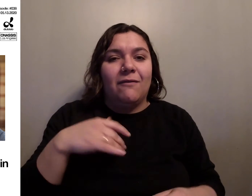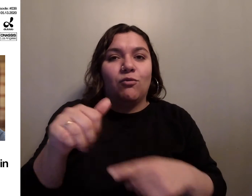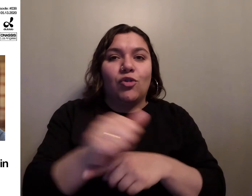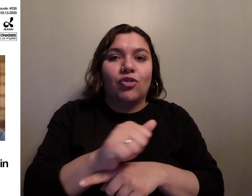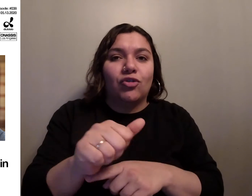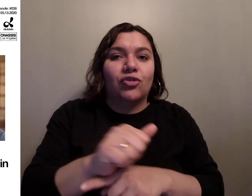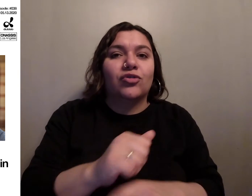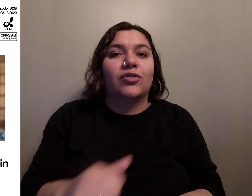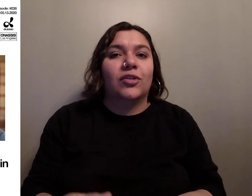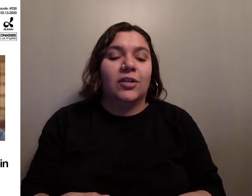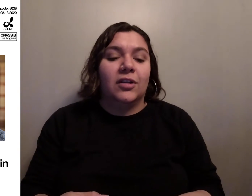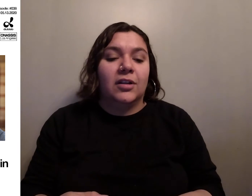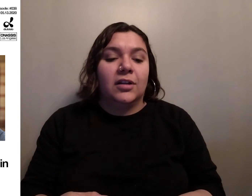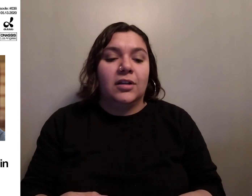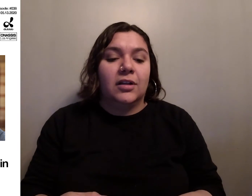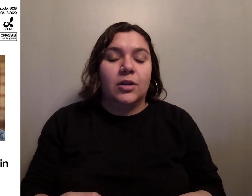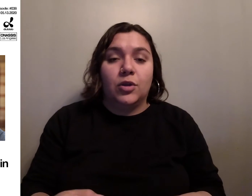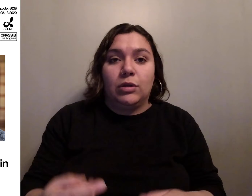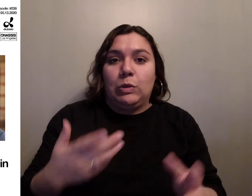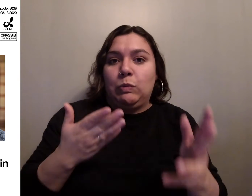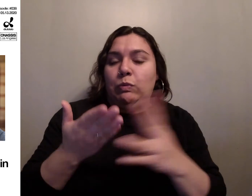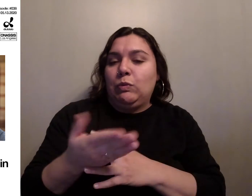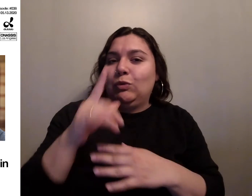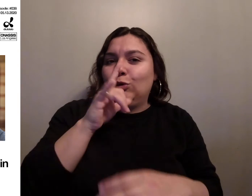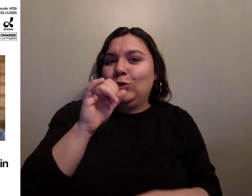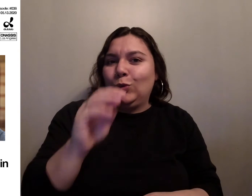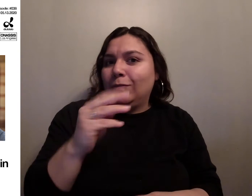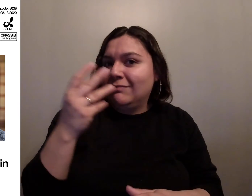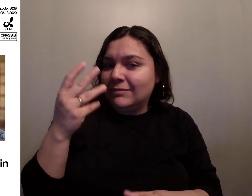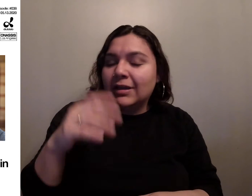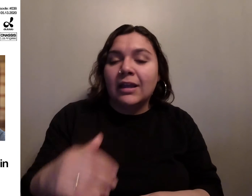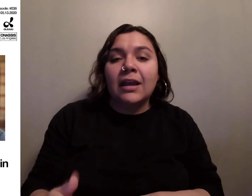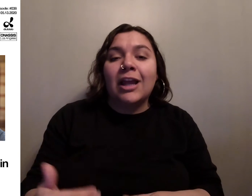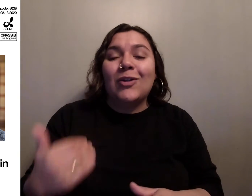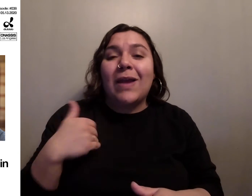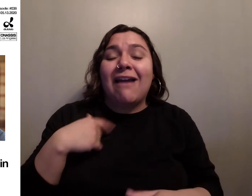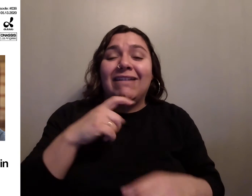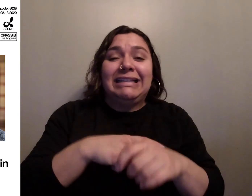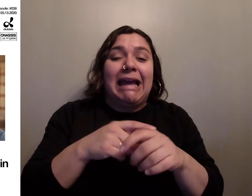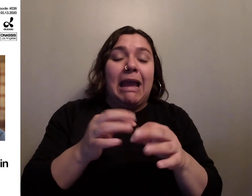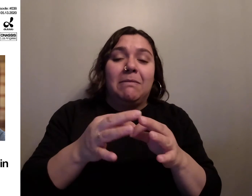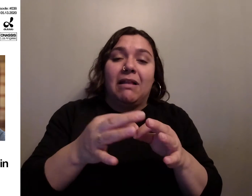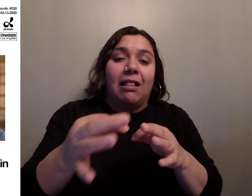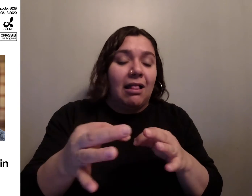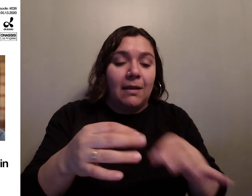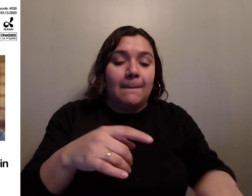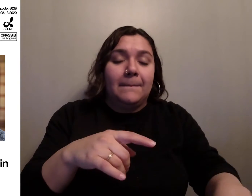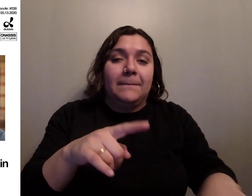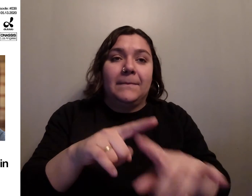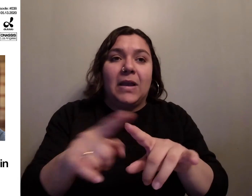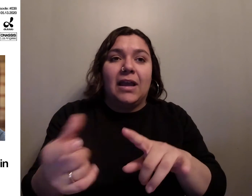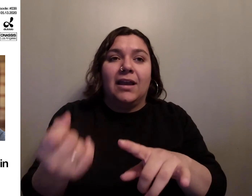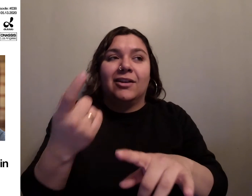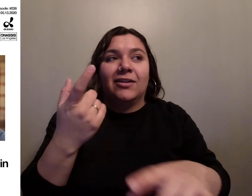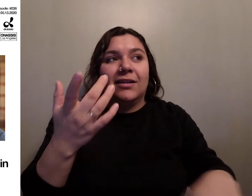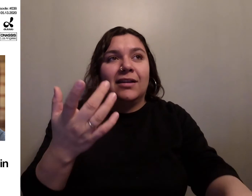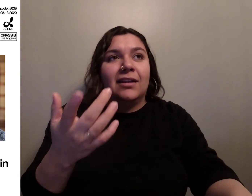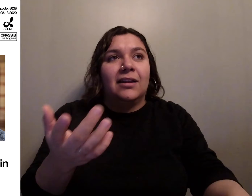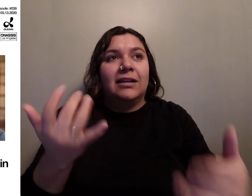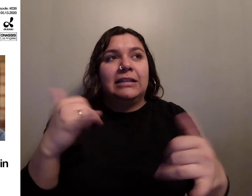And they're trying to, have rehearsals on Zoom calls and things like that. And there's a time